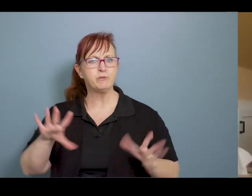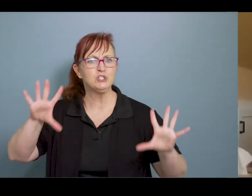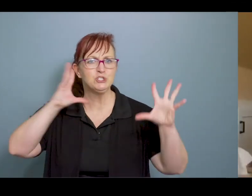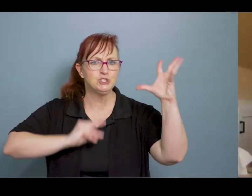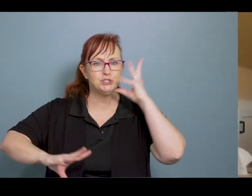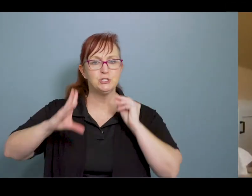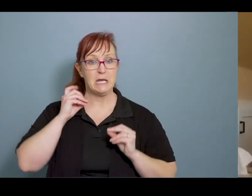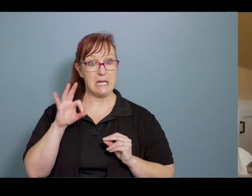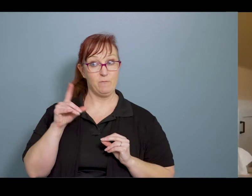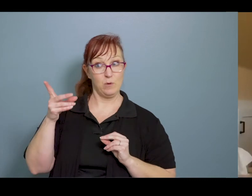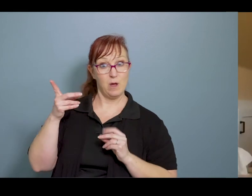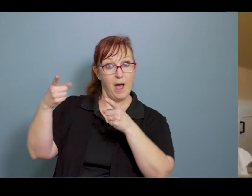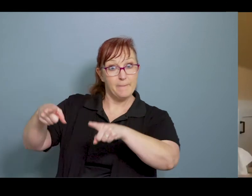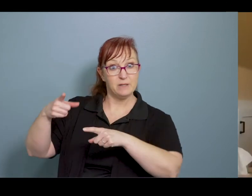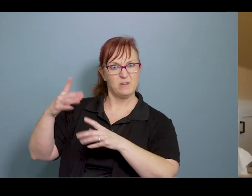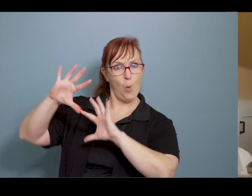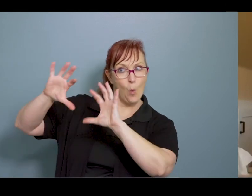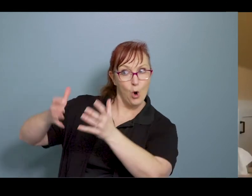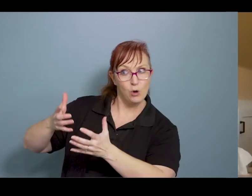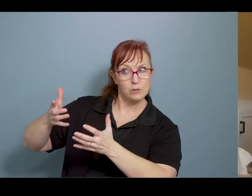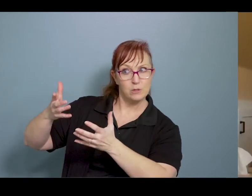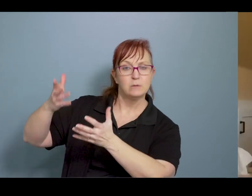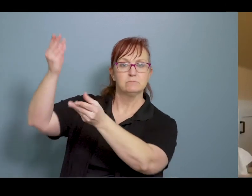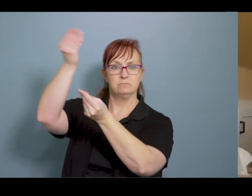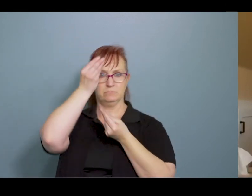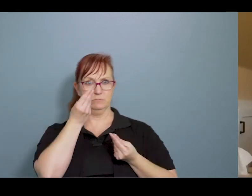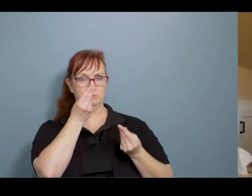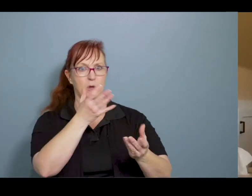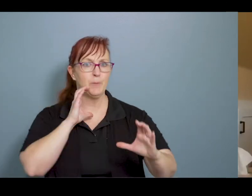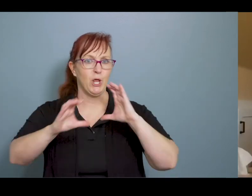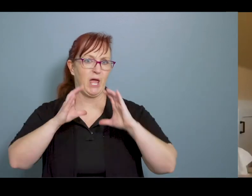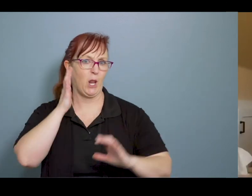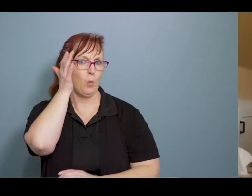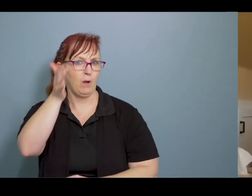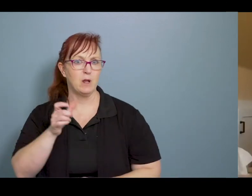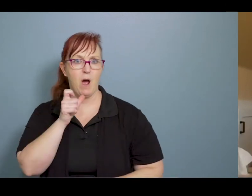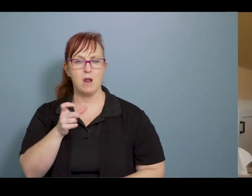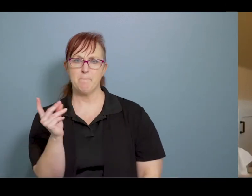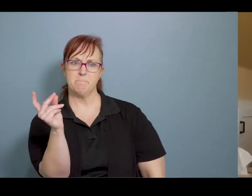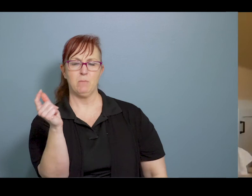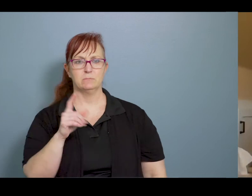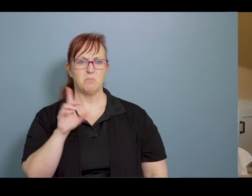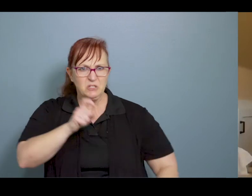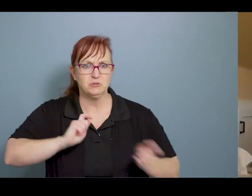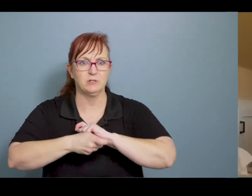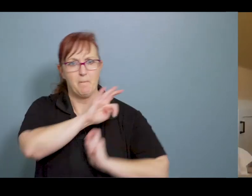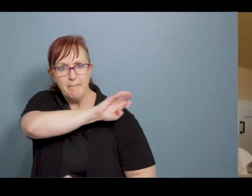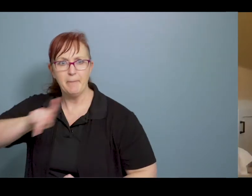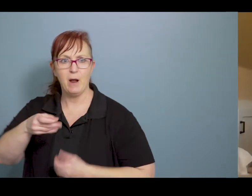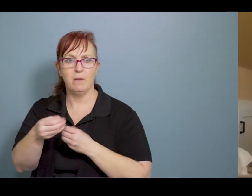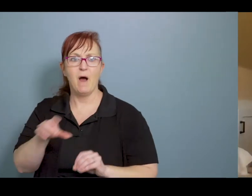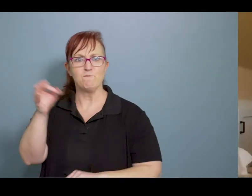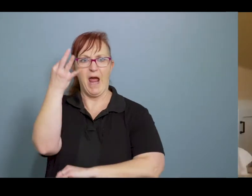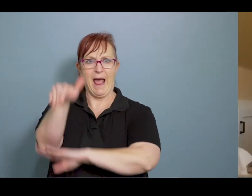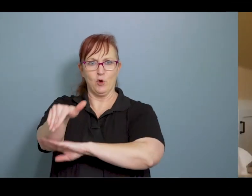that give us a little bit clearer read, we'll communicate it. Our intent is not going to be to suddenly, in the course of